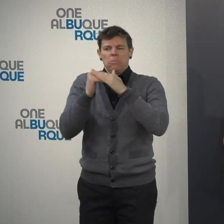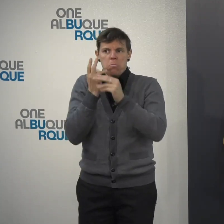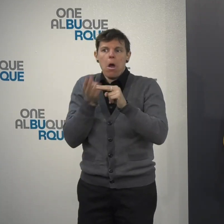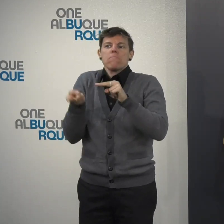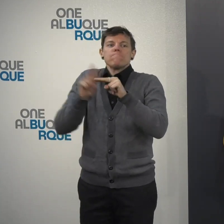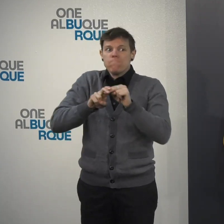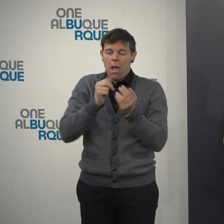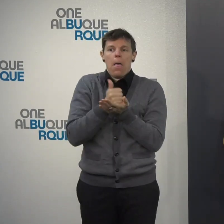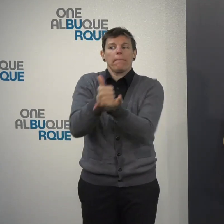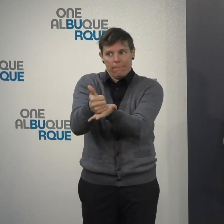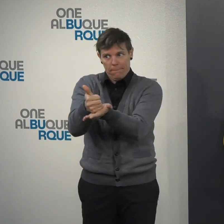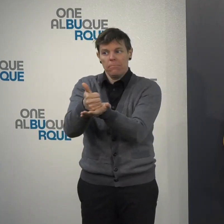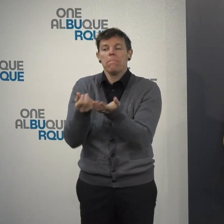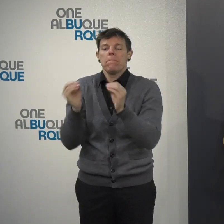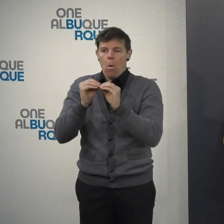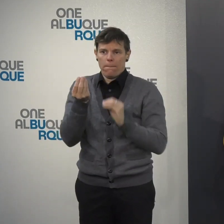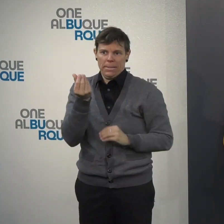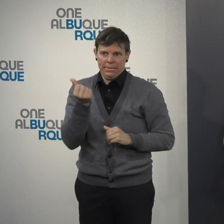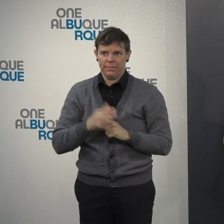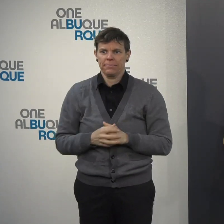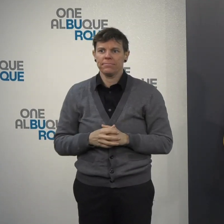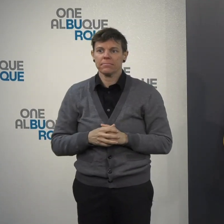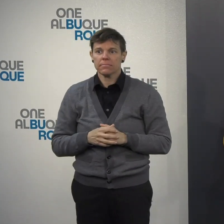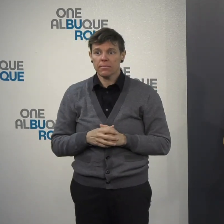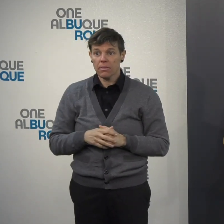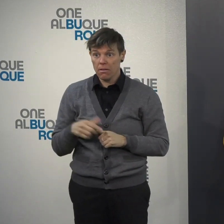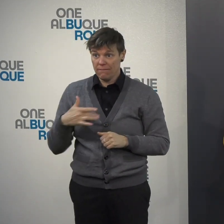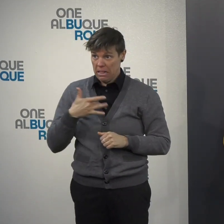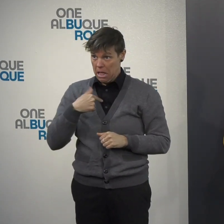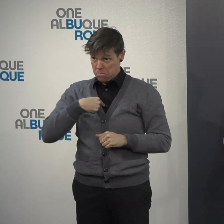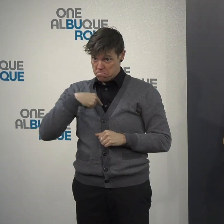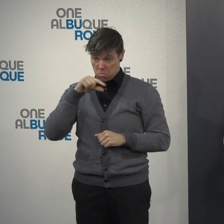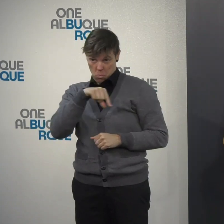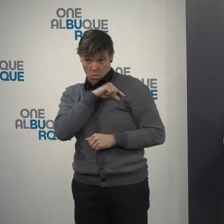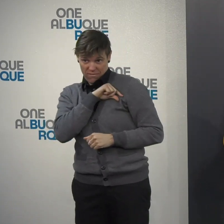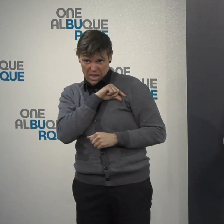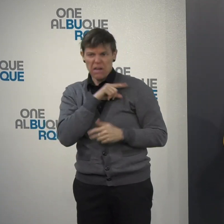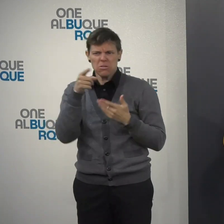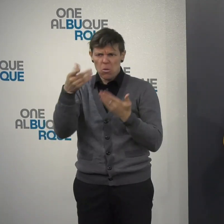So reach out to the State Human Services Department webpage for more information on that.